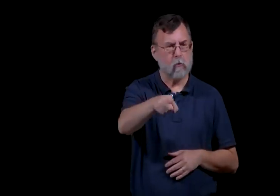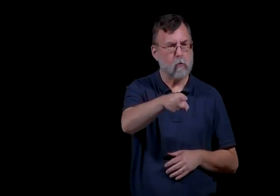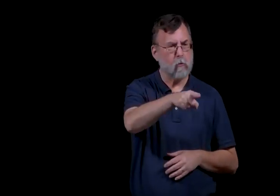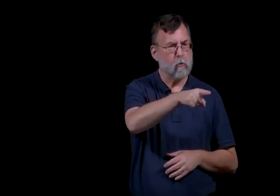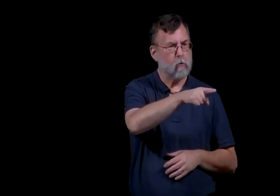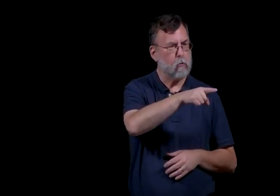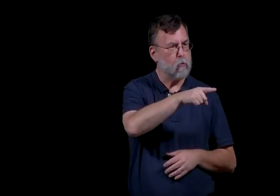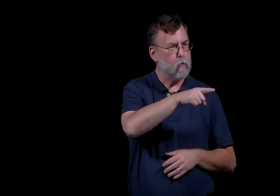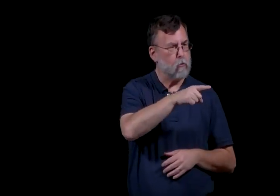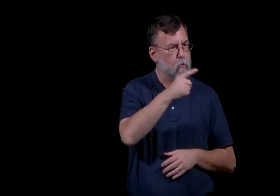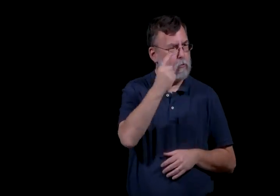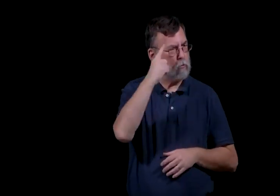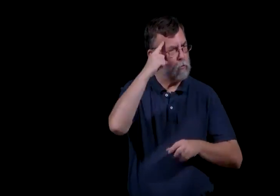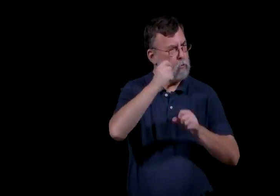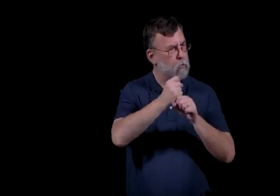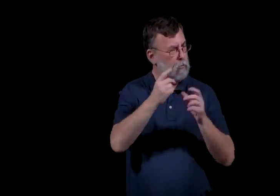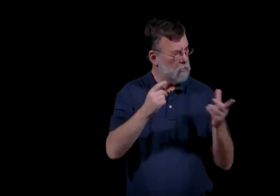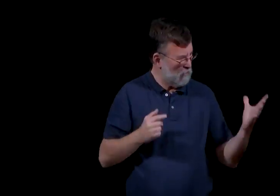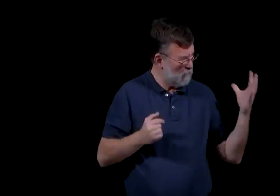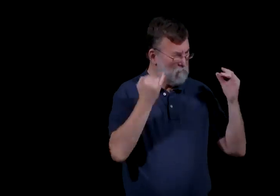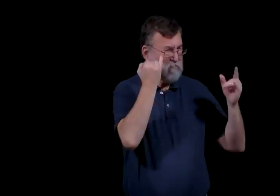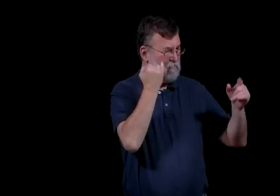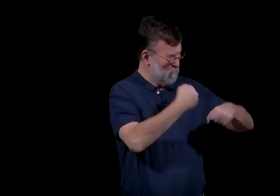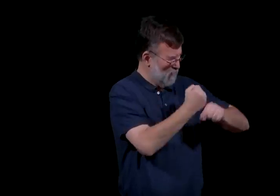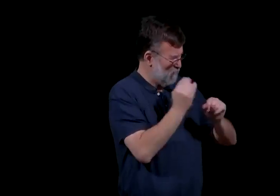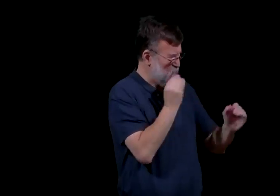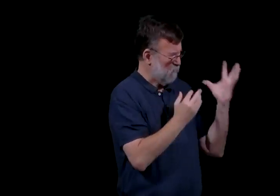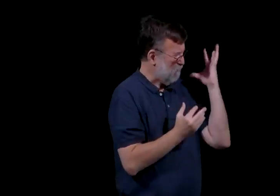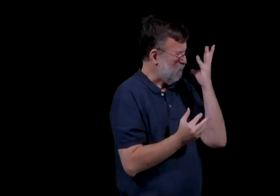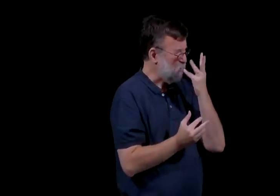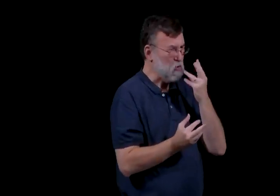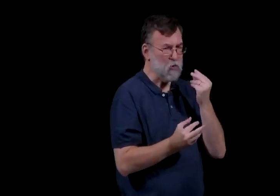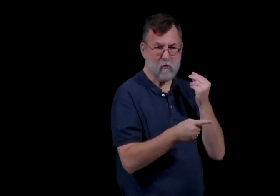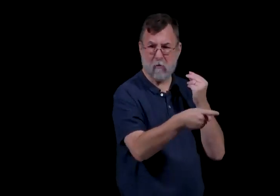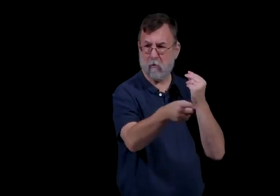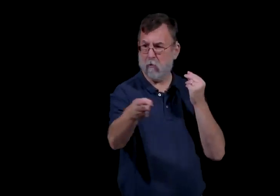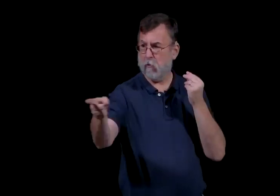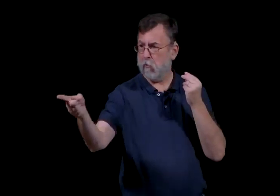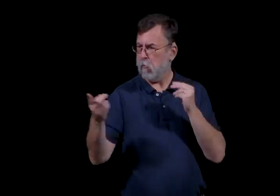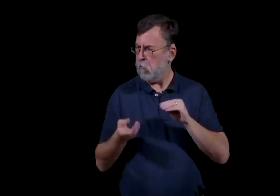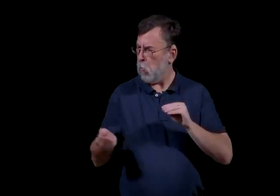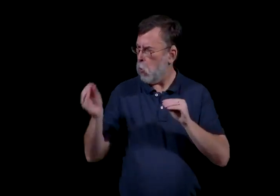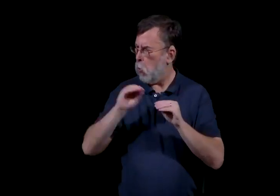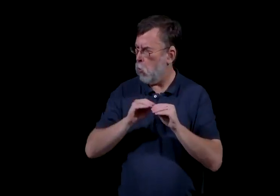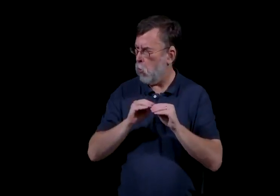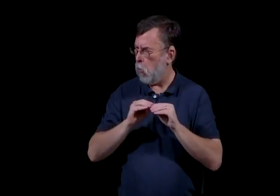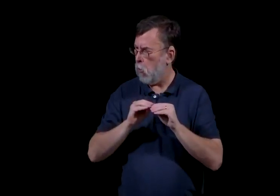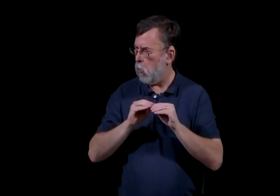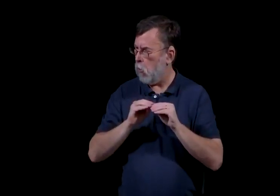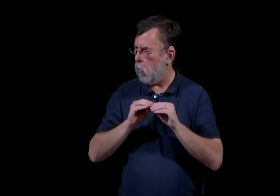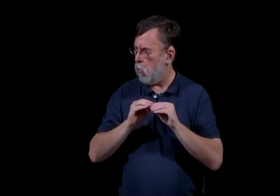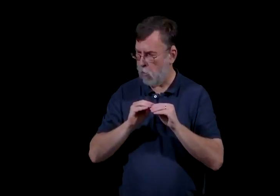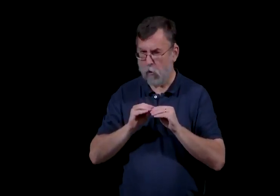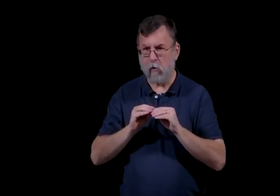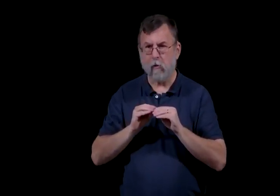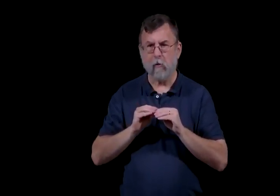you? Look at those beautiful flowers. You're more beautiful than